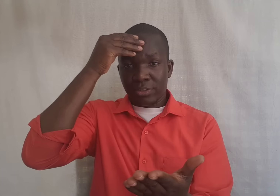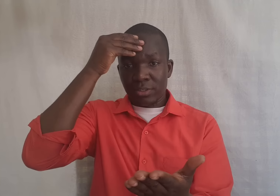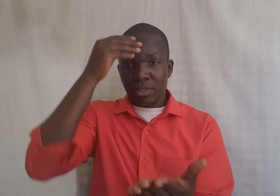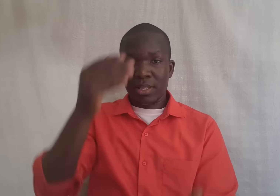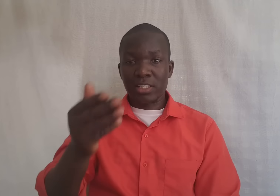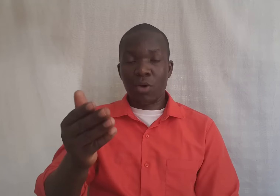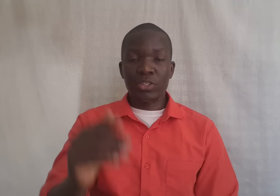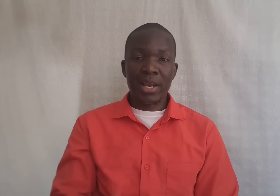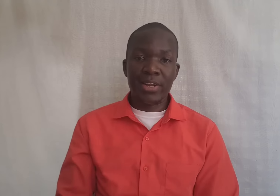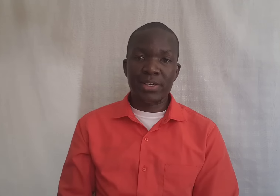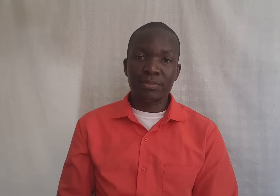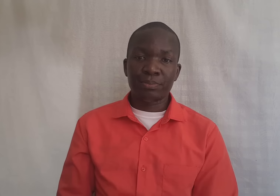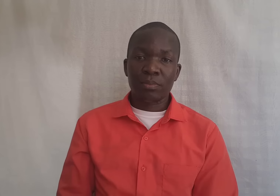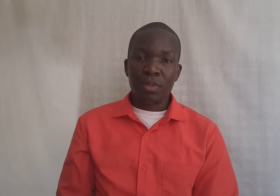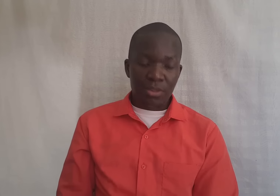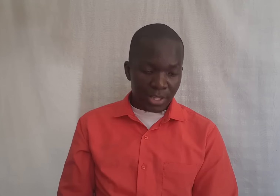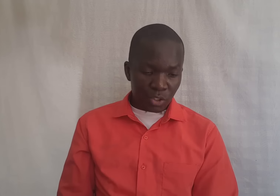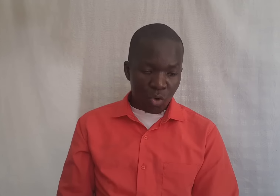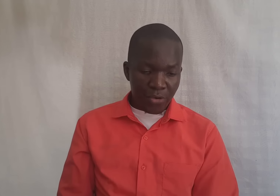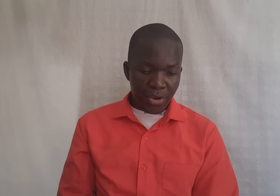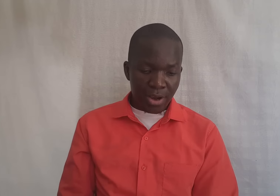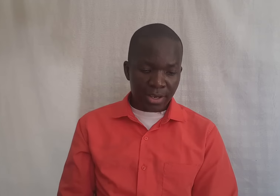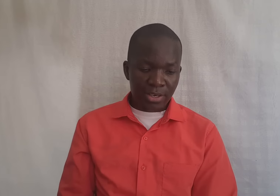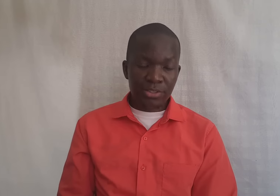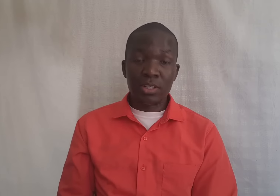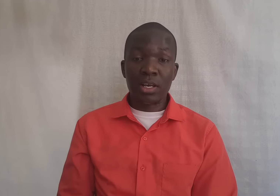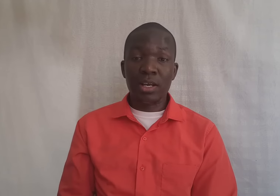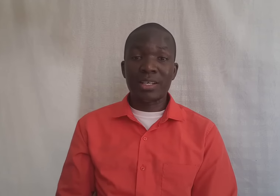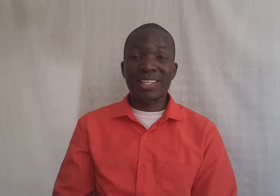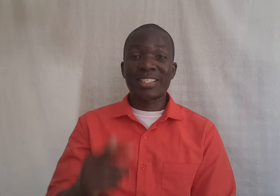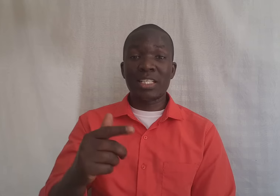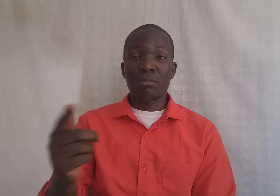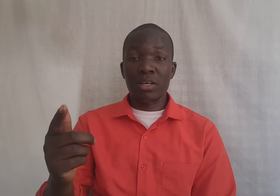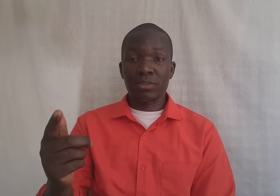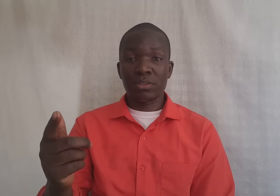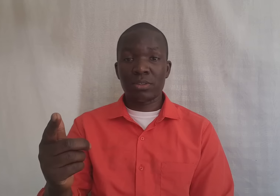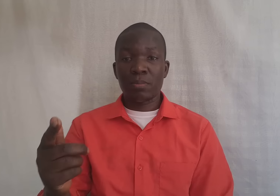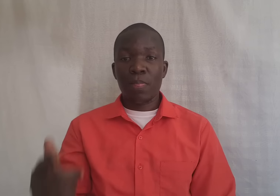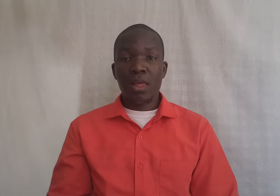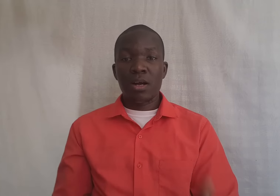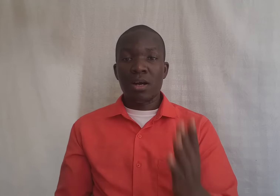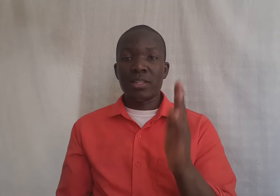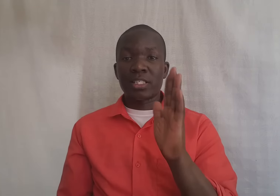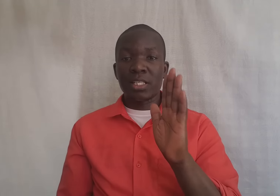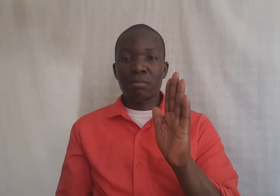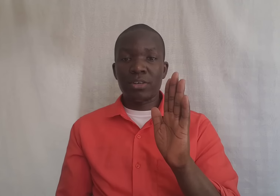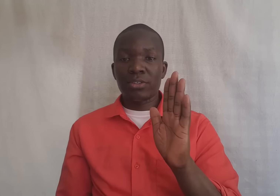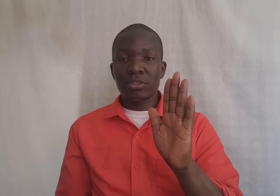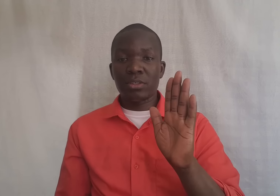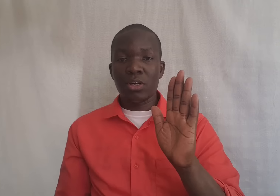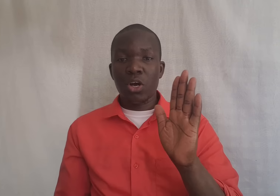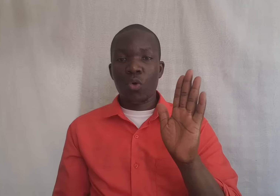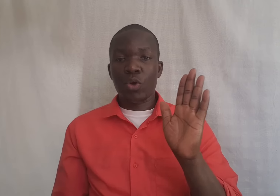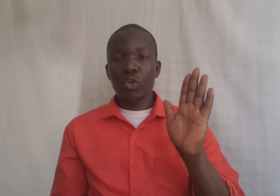studies. That's how we sign it. The next word here is the syllabus. The syllabus, we're going to